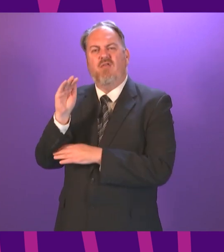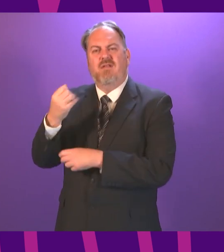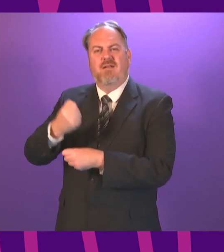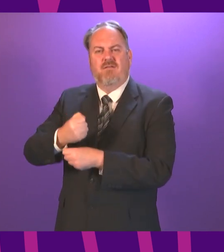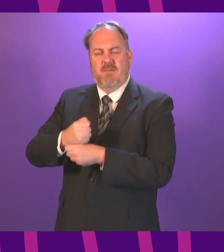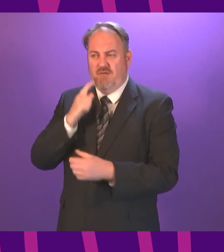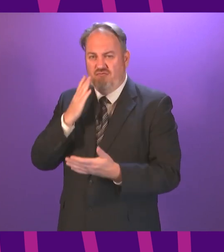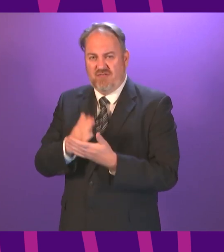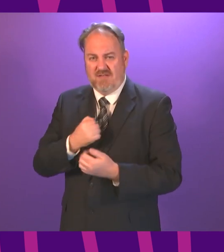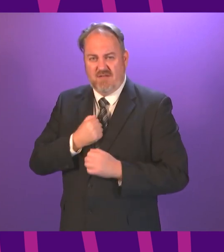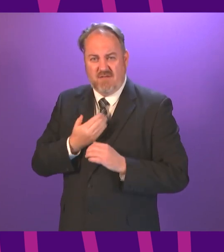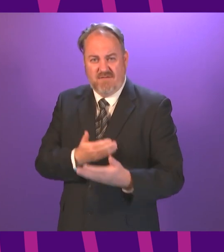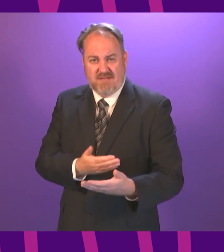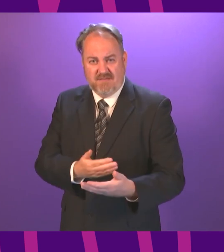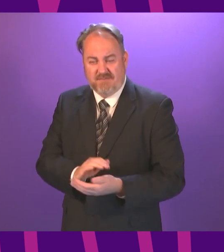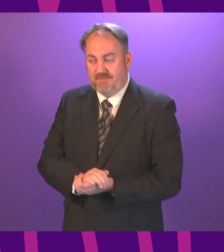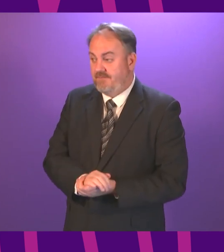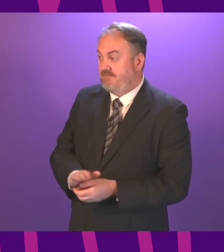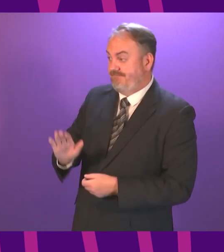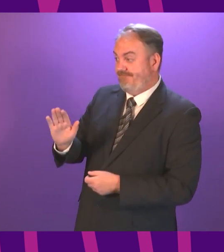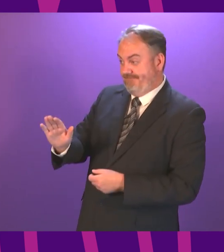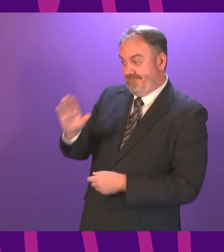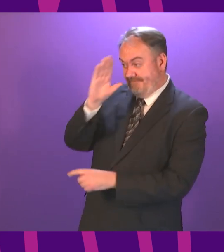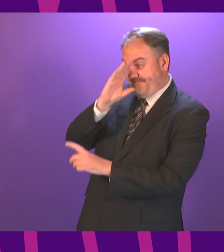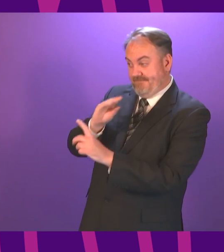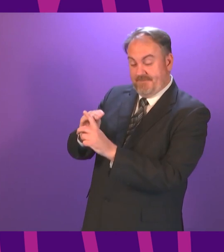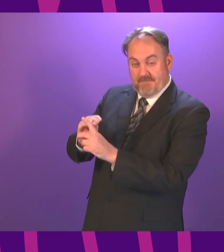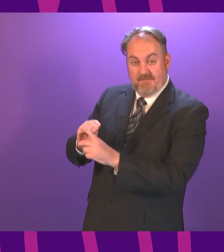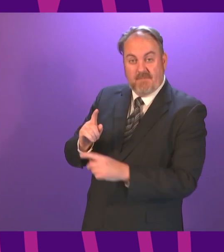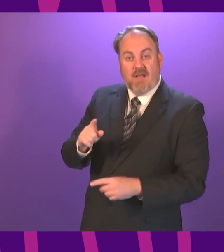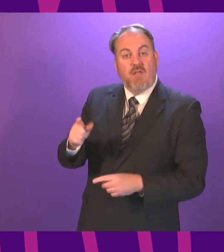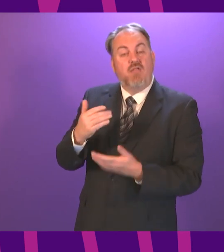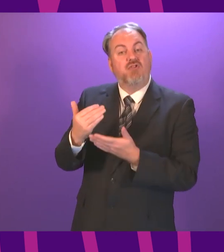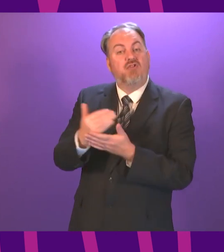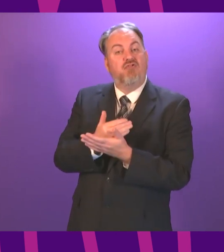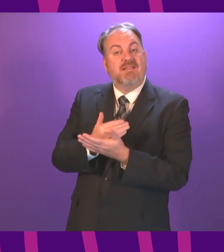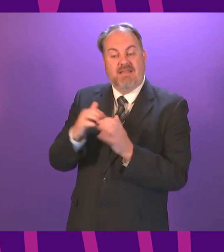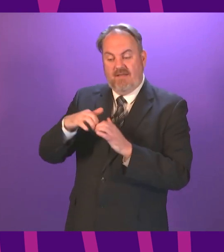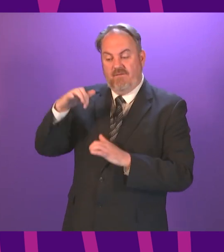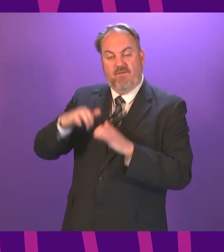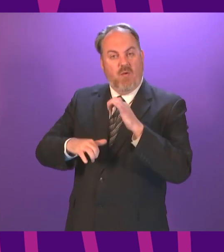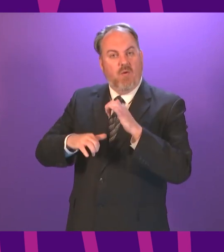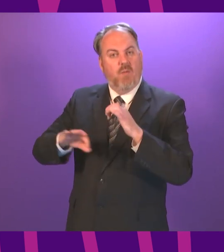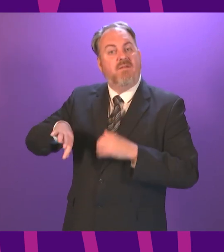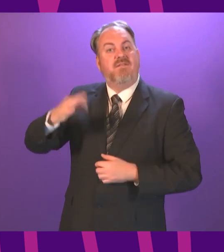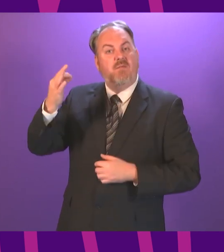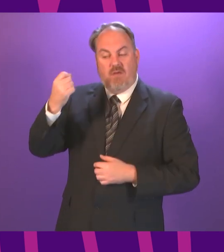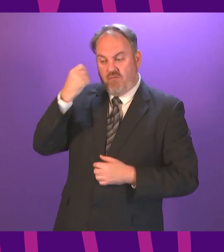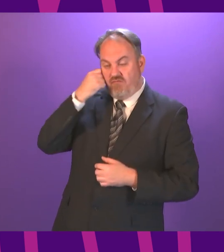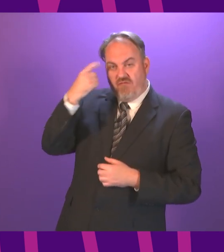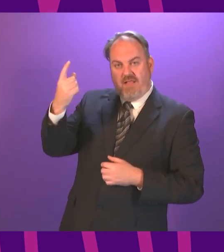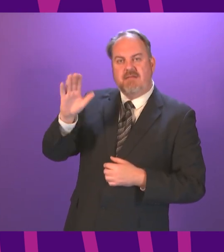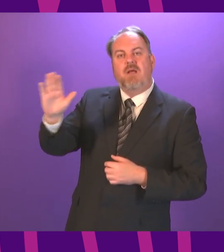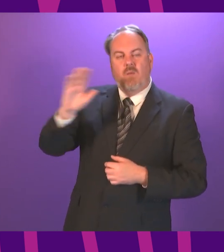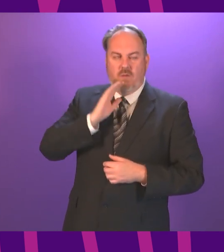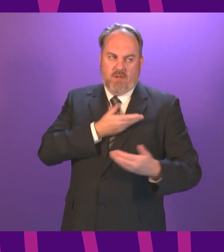Mr. Cabinet Secretary? I again, an absolute assurance that, upon the security glitch being made aware of the security glitch, of course, we are going to debrief